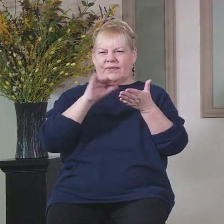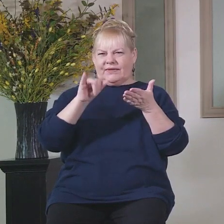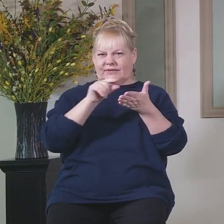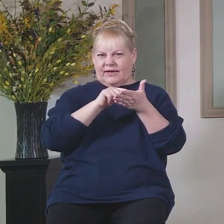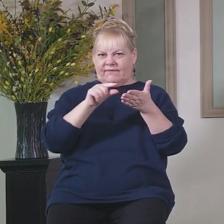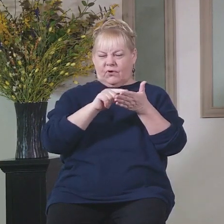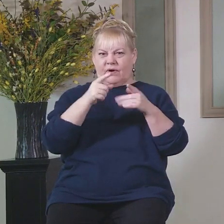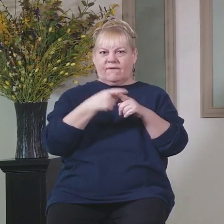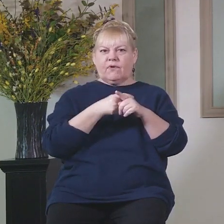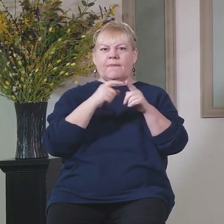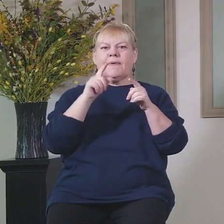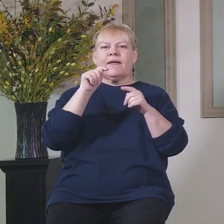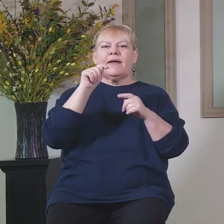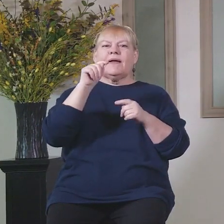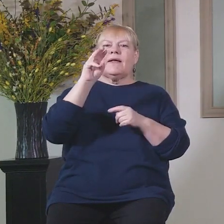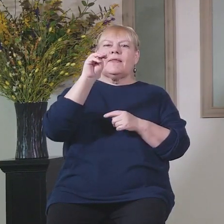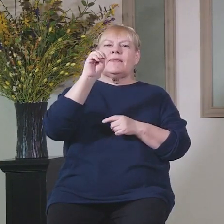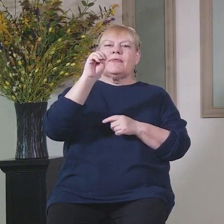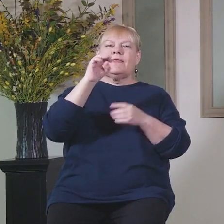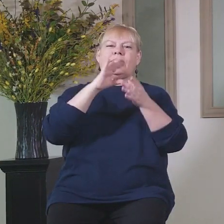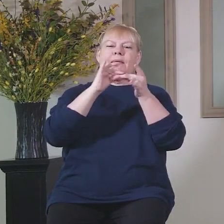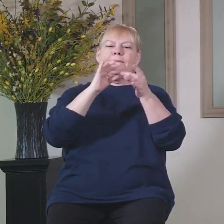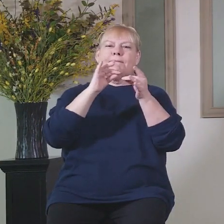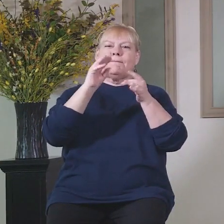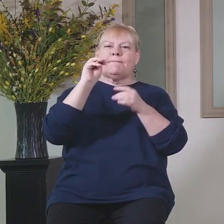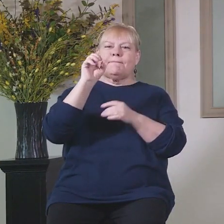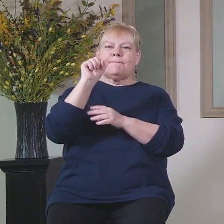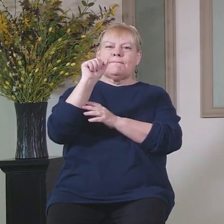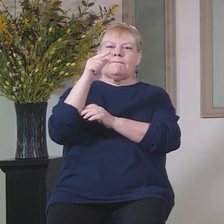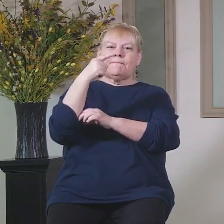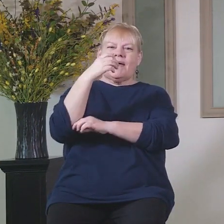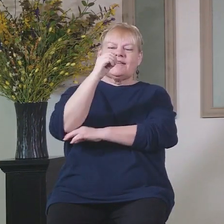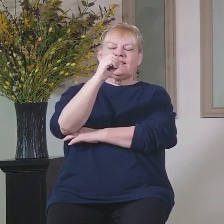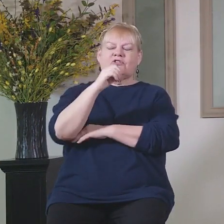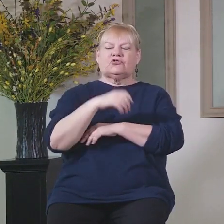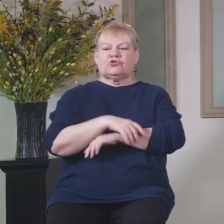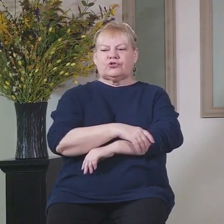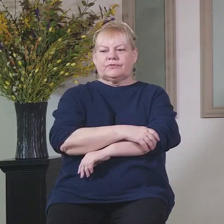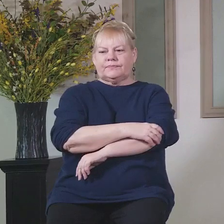verses to you from the Message, the paraphrased version of Scripture.